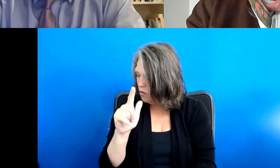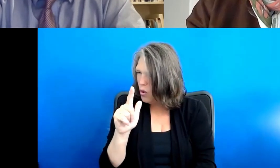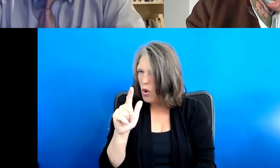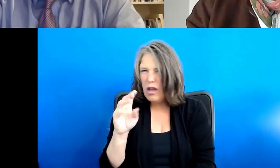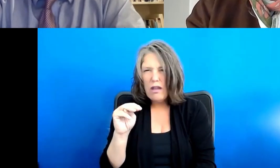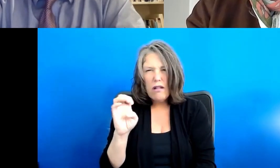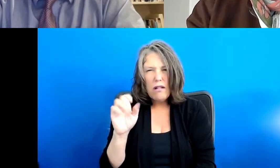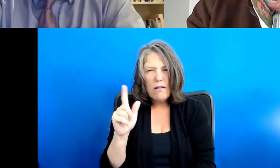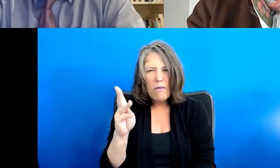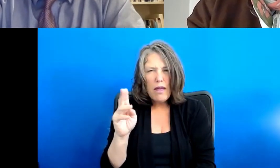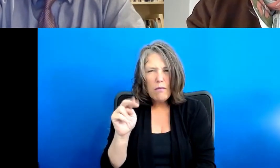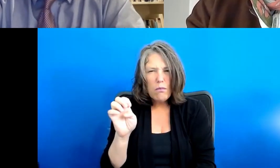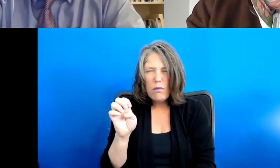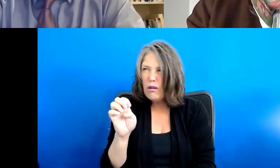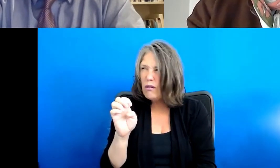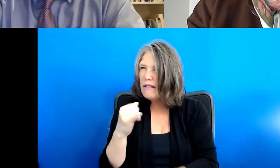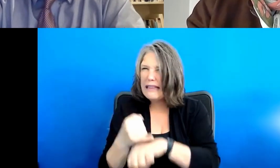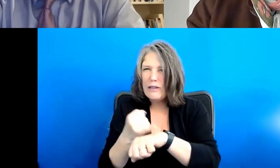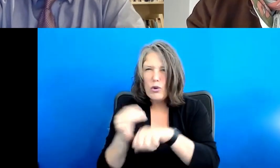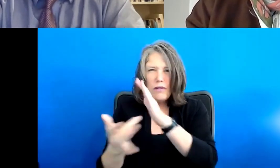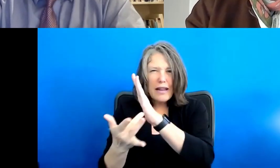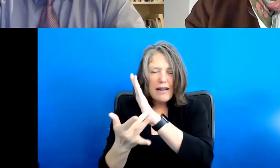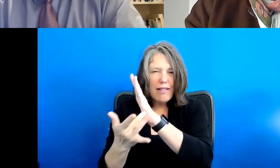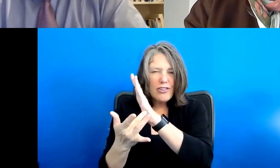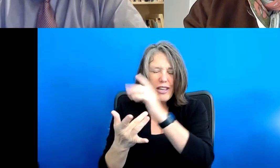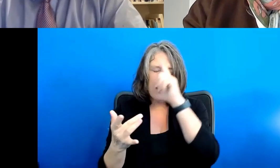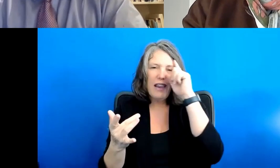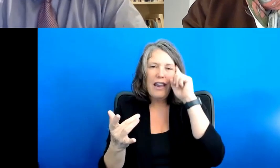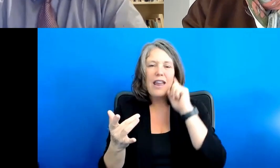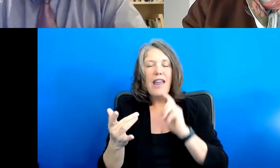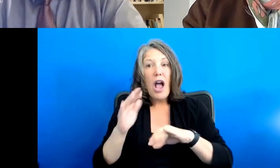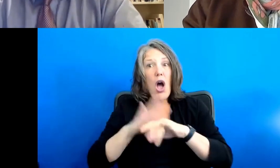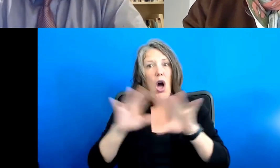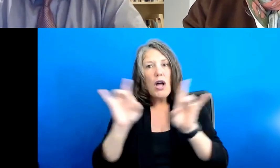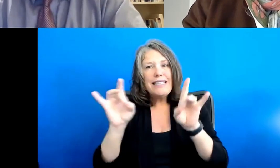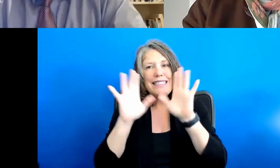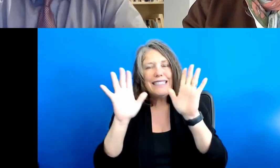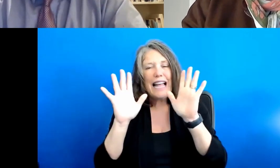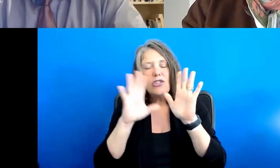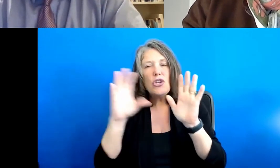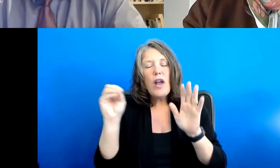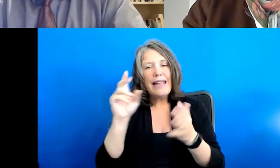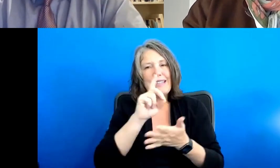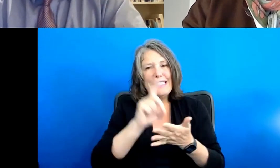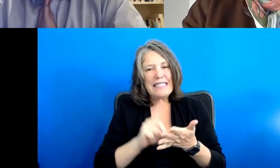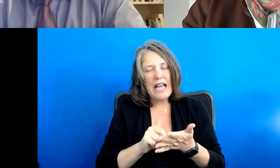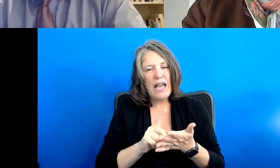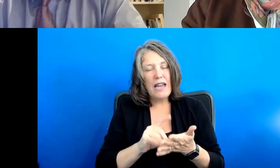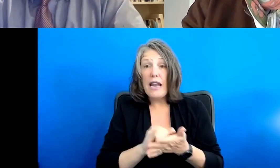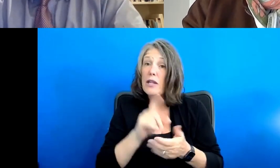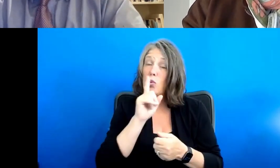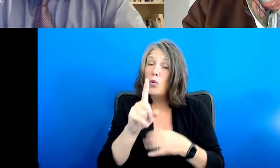Institute of Technology. I always have to think about that, RMIT, on disaster and design, which is really